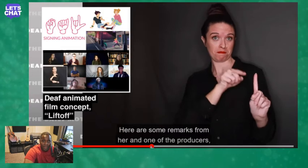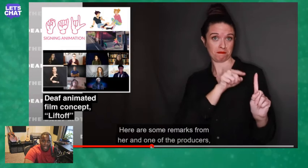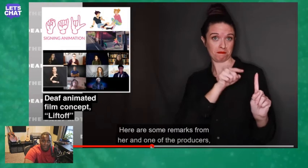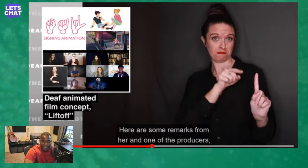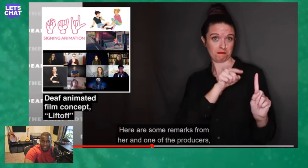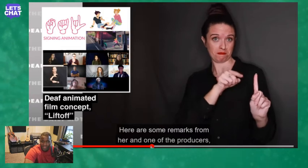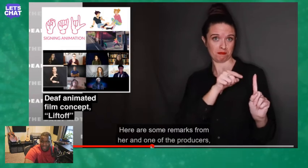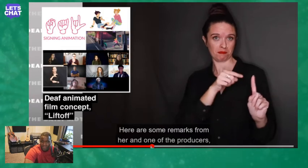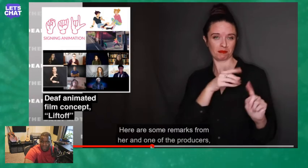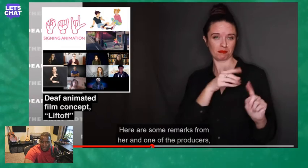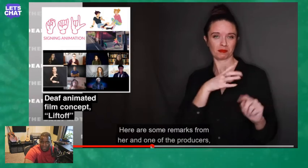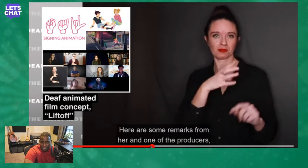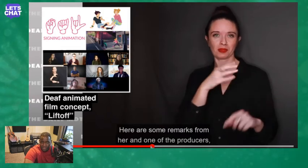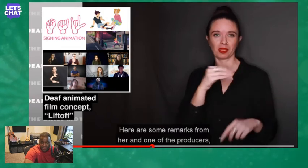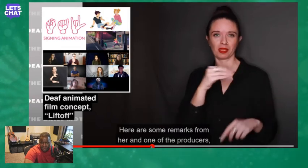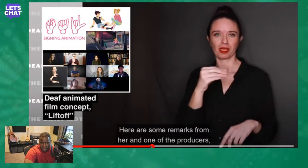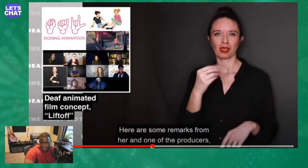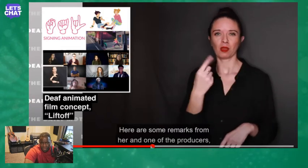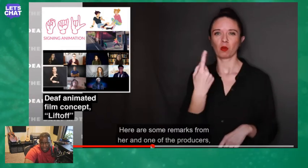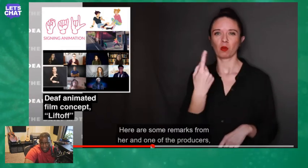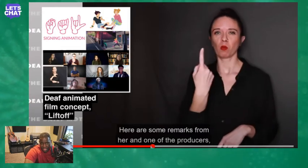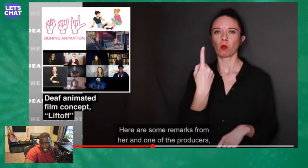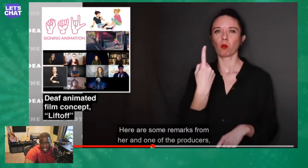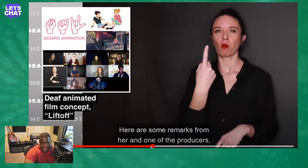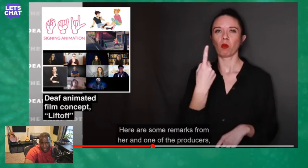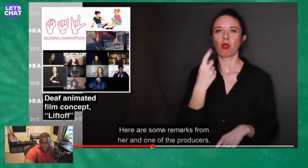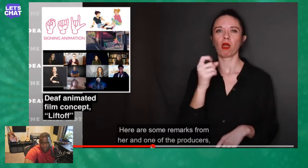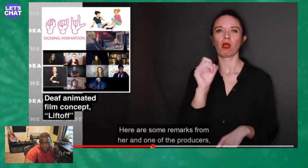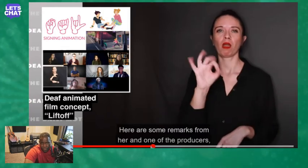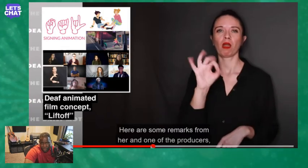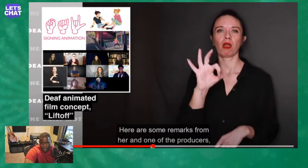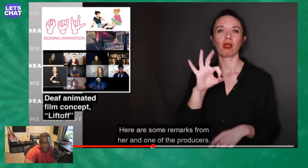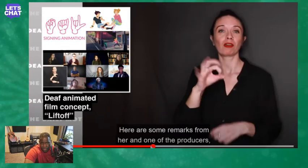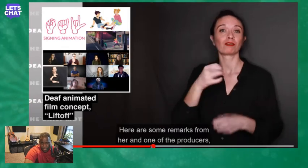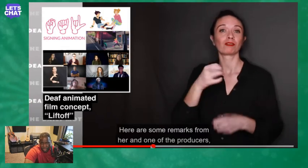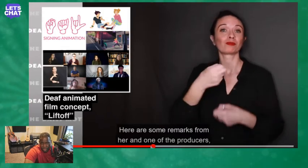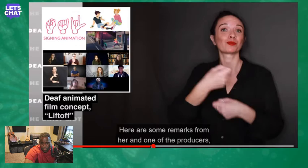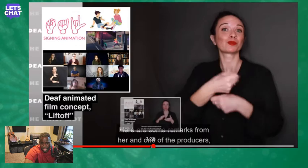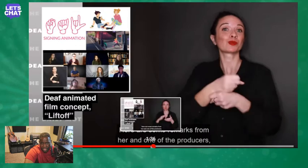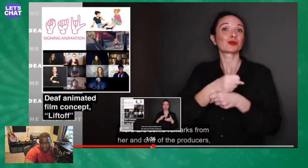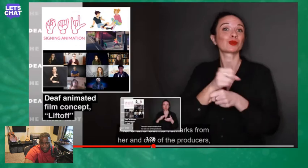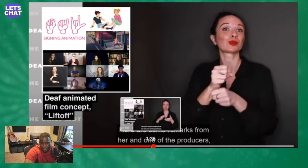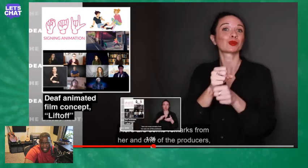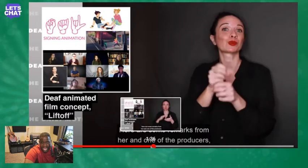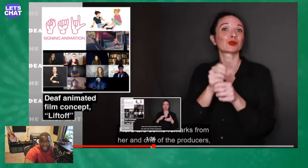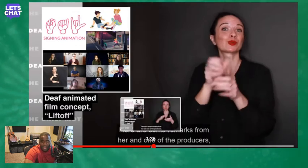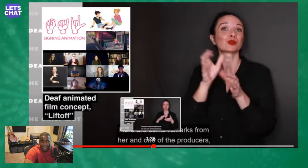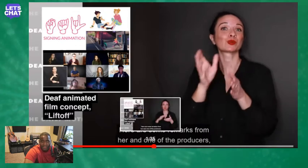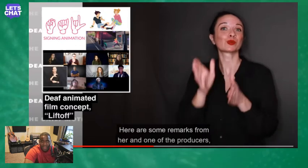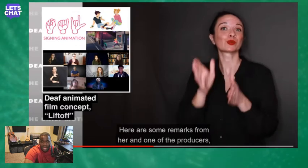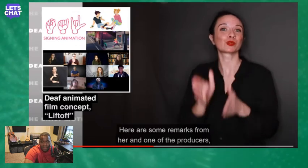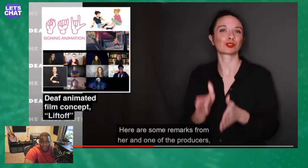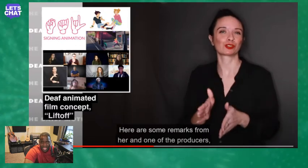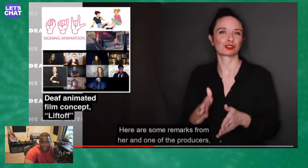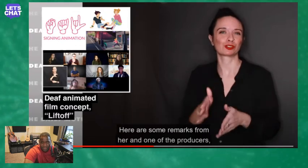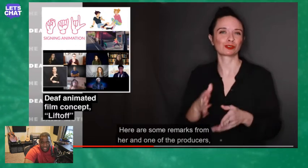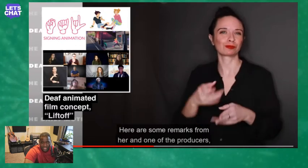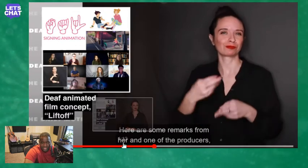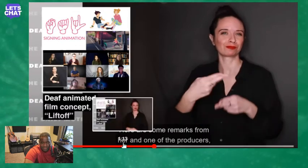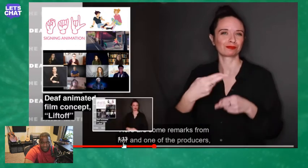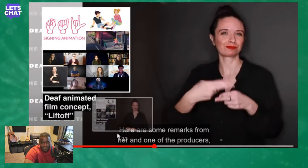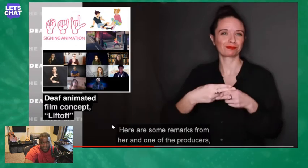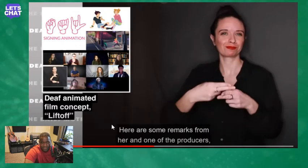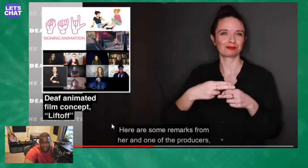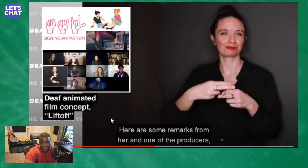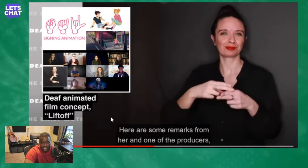Some remarks from this person and OF and of a make